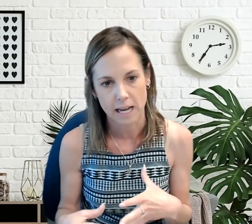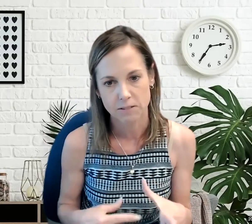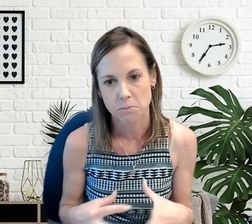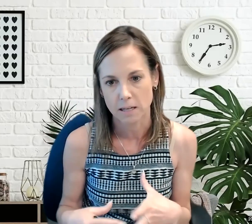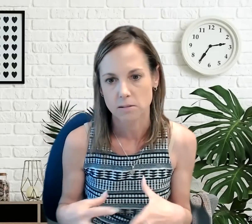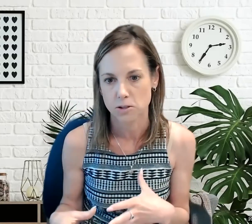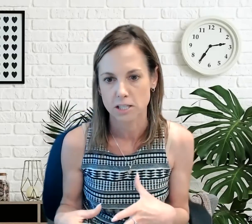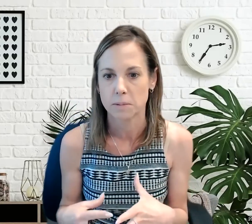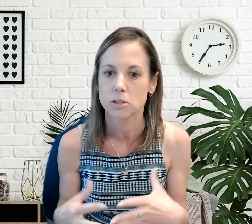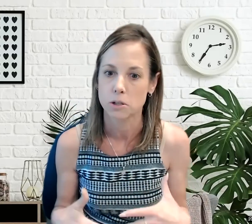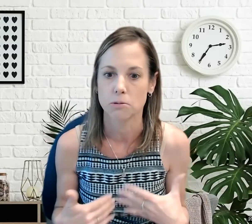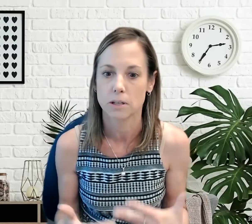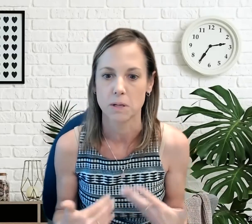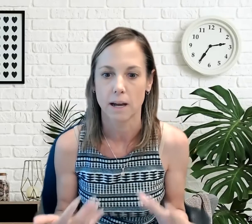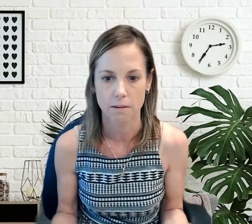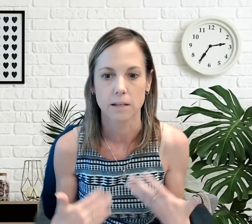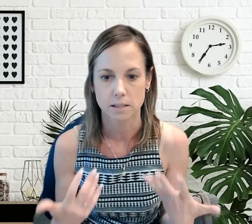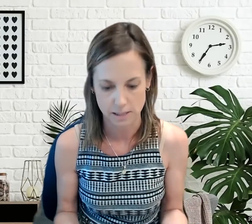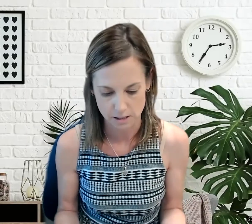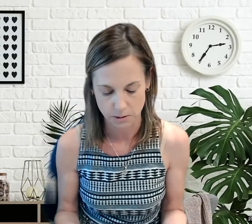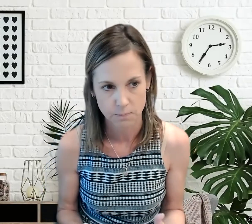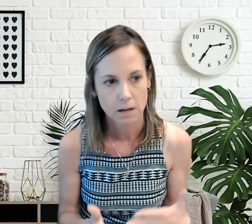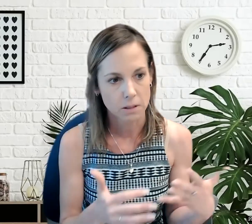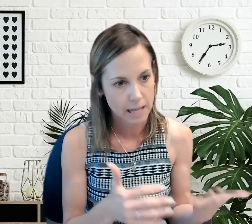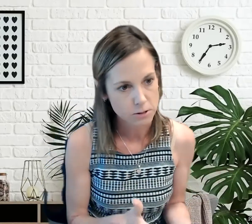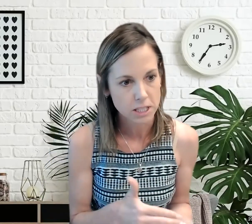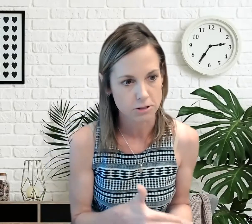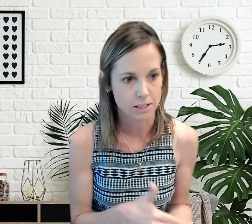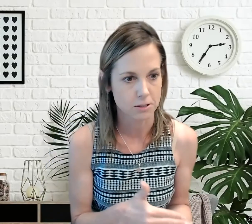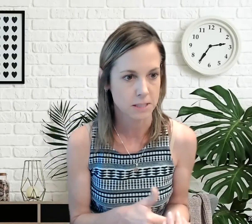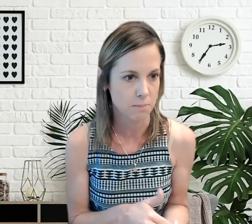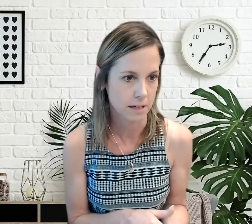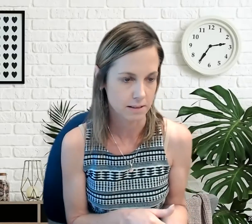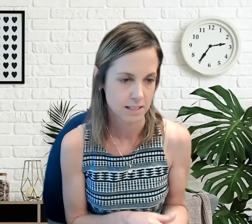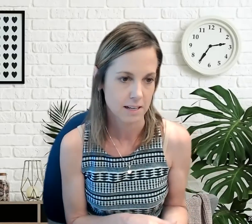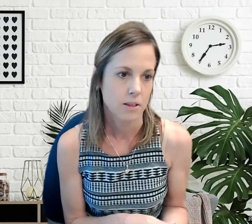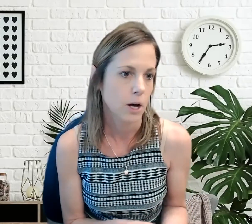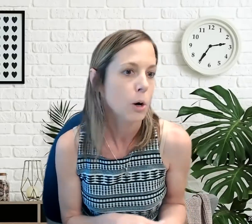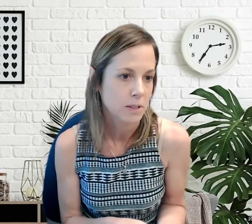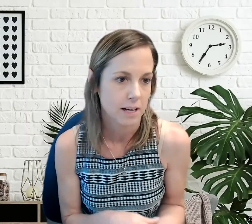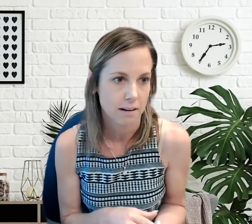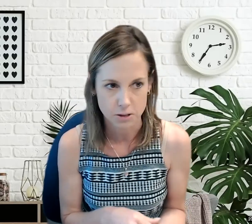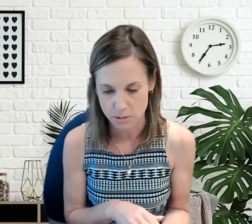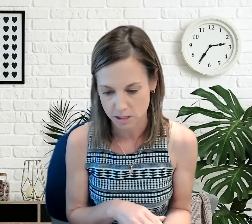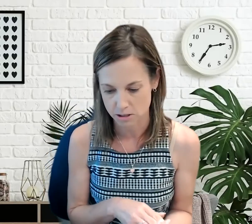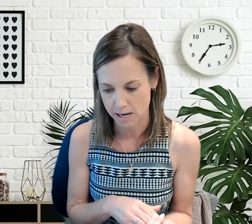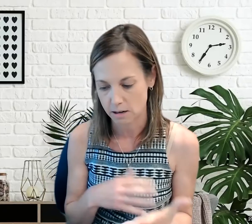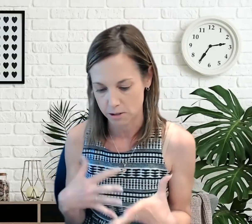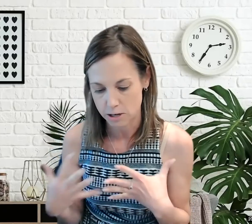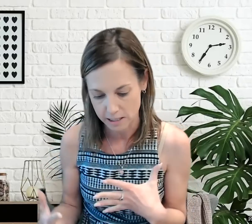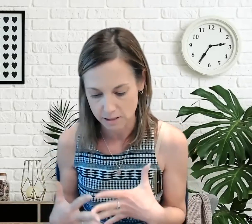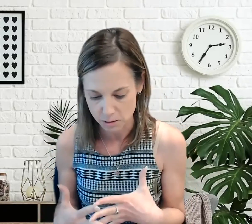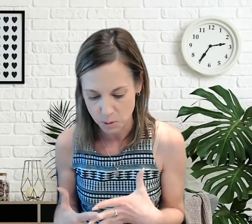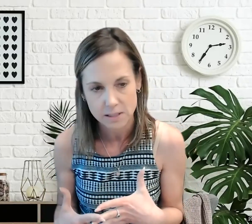that they have to make those adjustments so you can be healthy and successful. Well, a classroom teacher does those same things. The hope is that a classroom teacher has